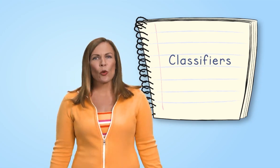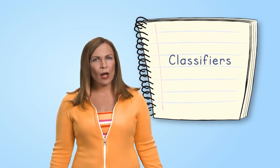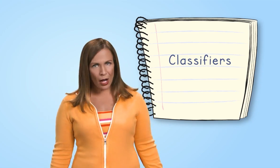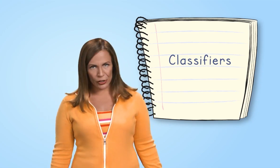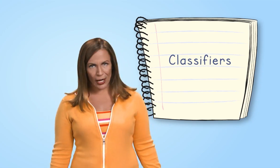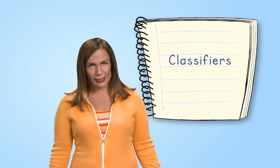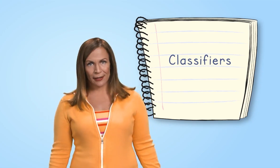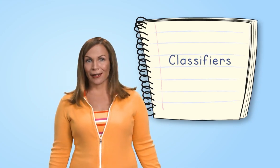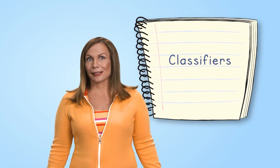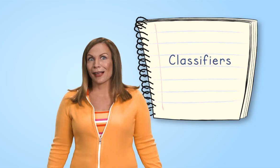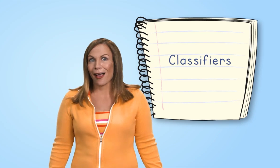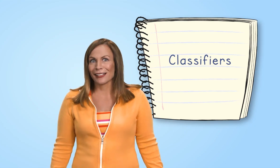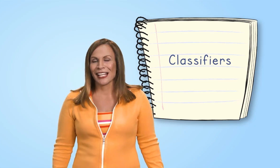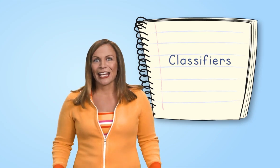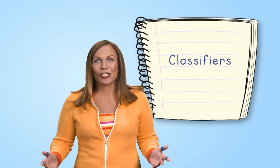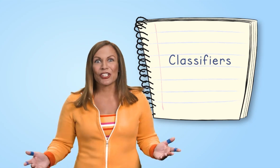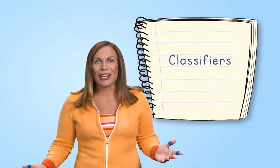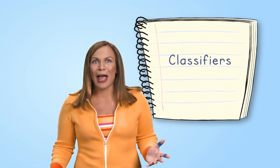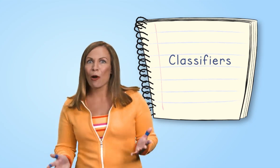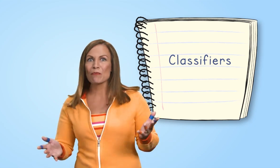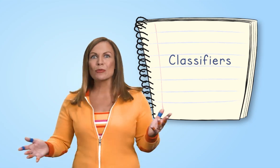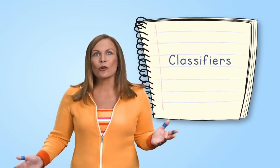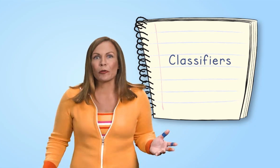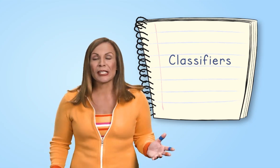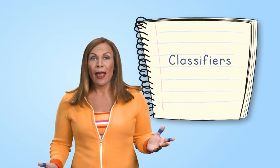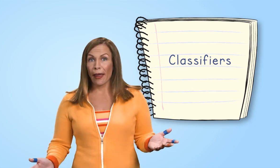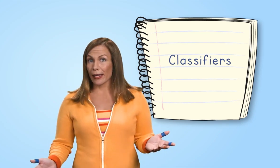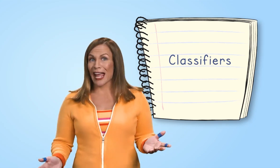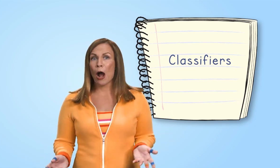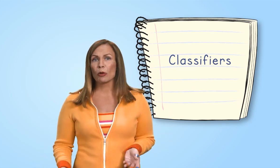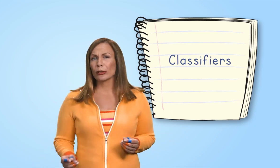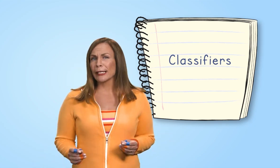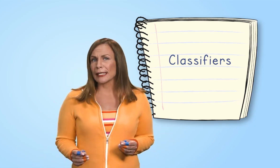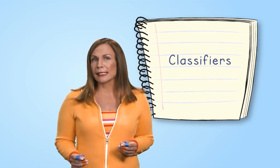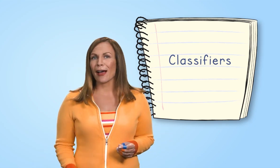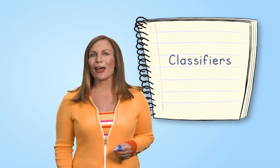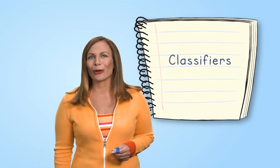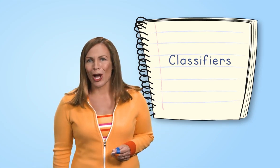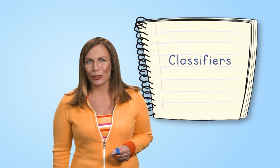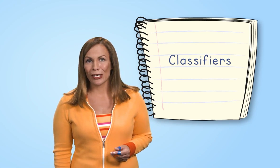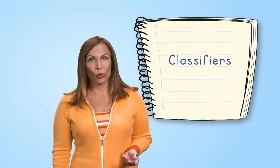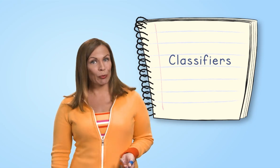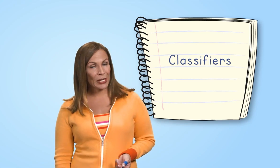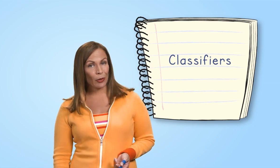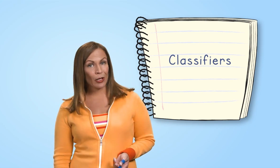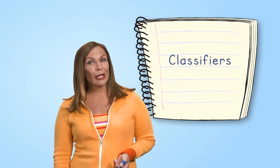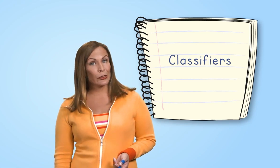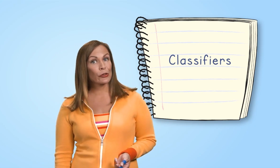an object, its size, its shape, how it moves, and how it relates to other objects or people in your